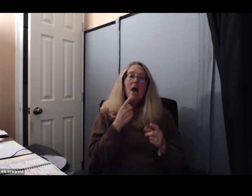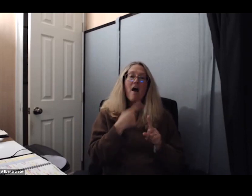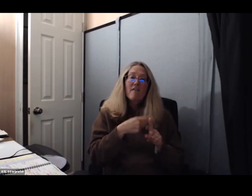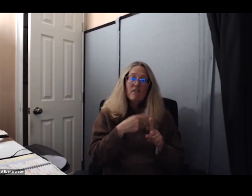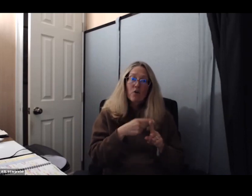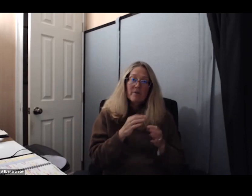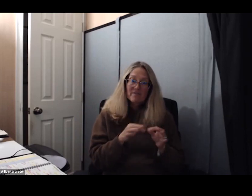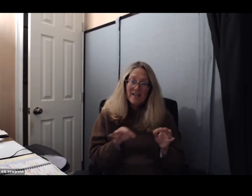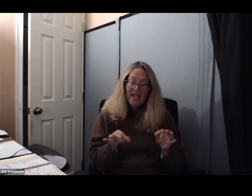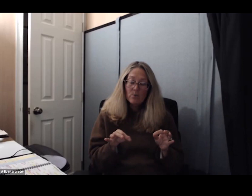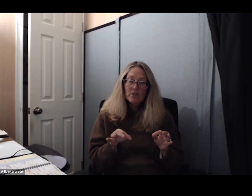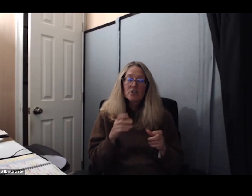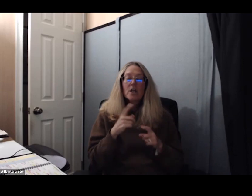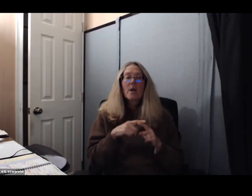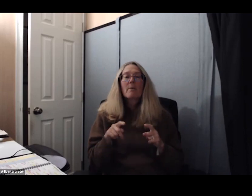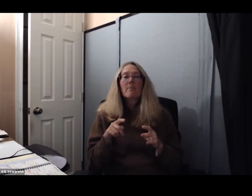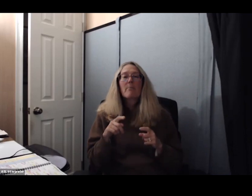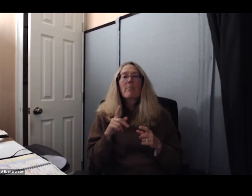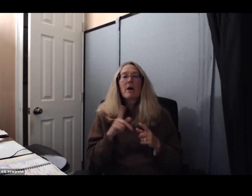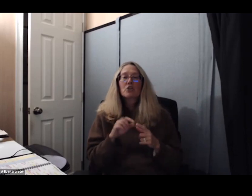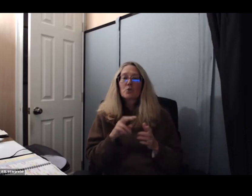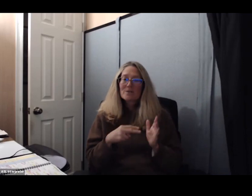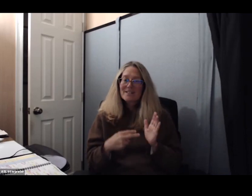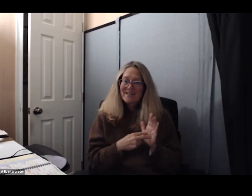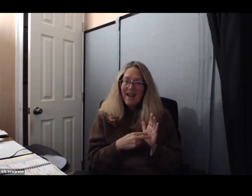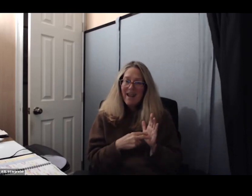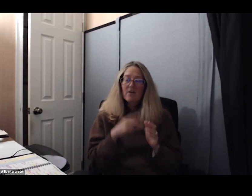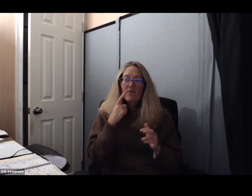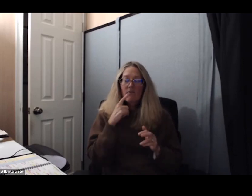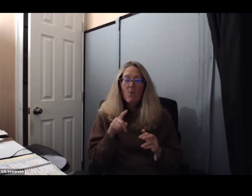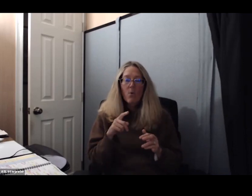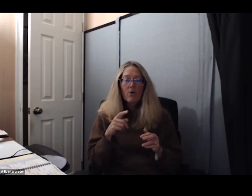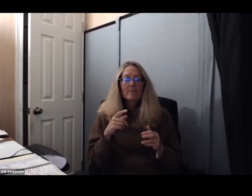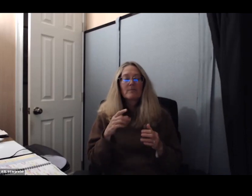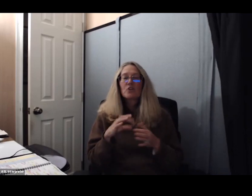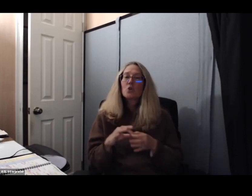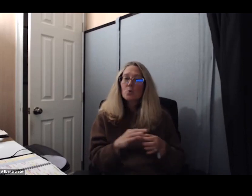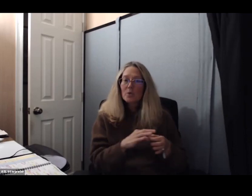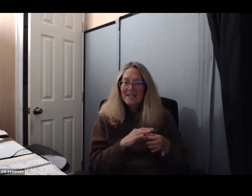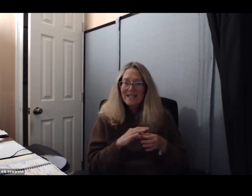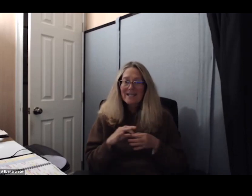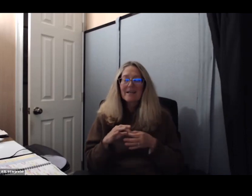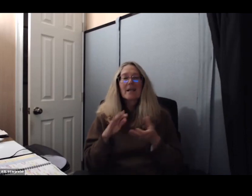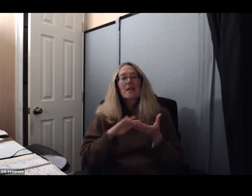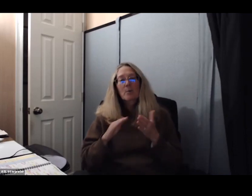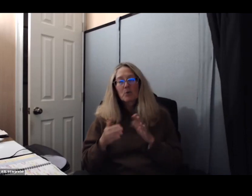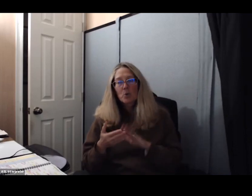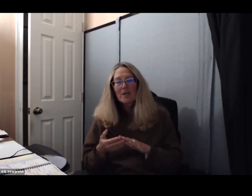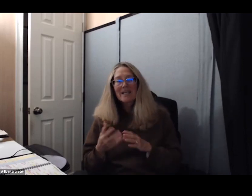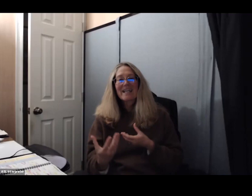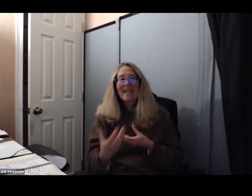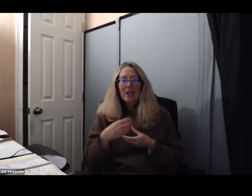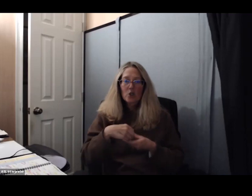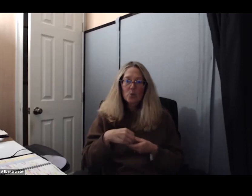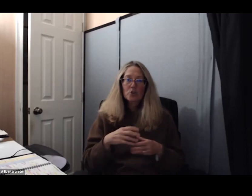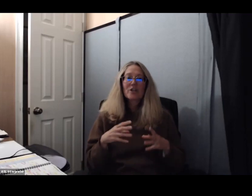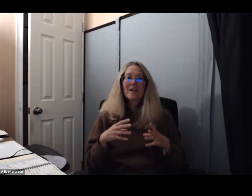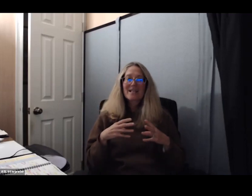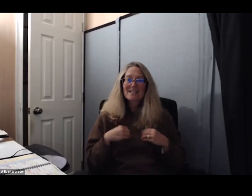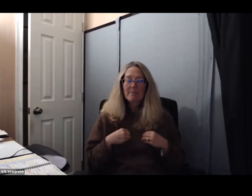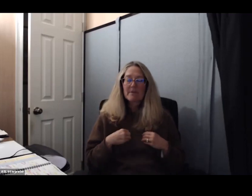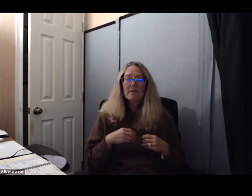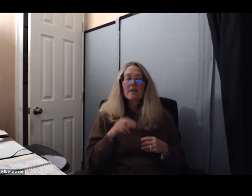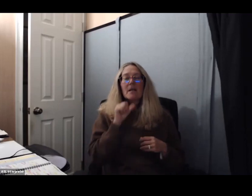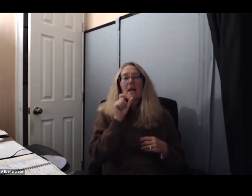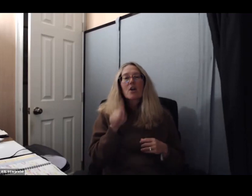encourages people to take a stand for unity, for community, for inclusion and acceptance, instead